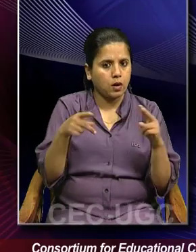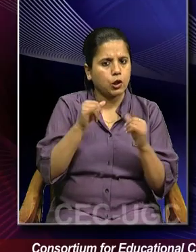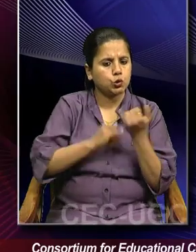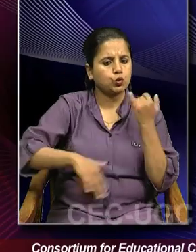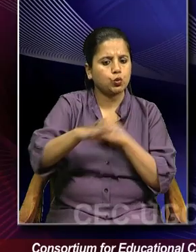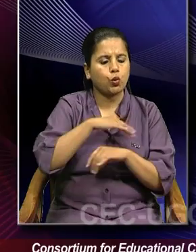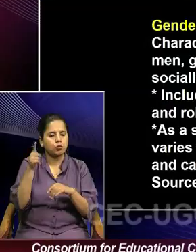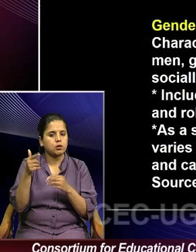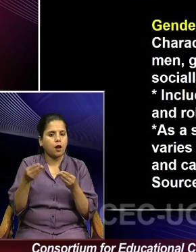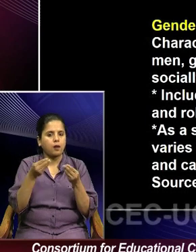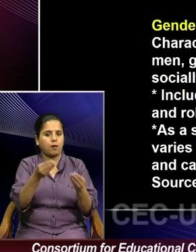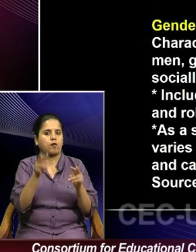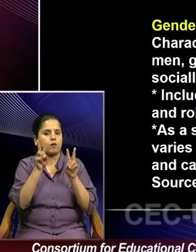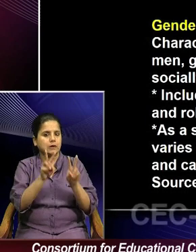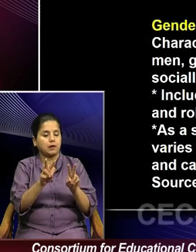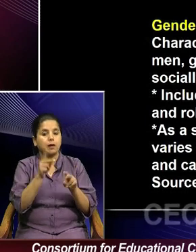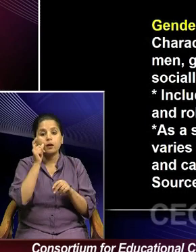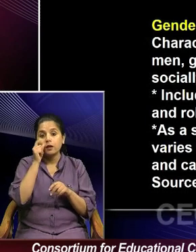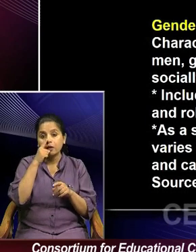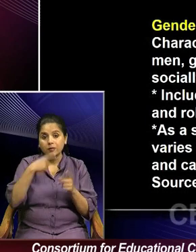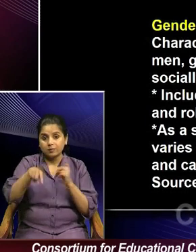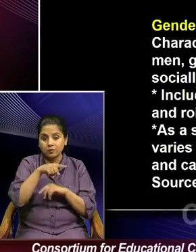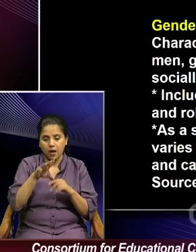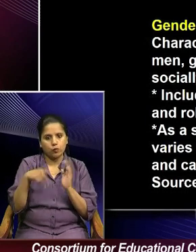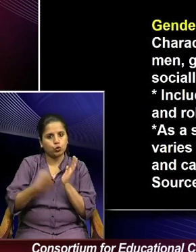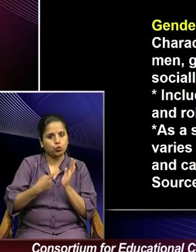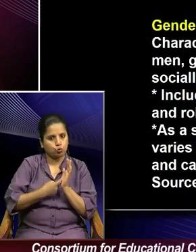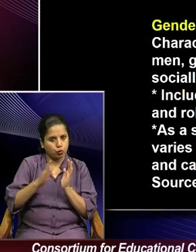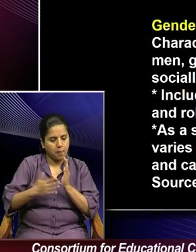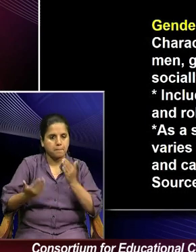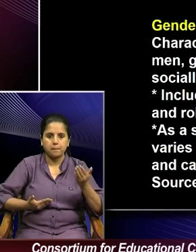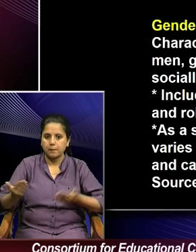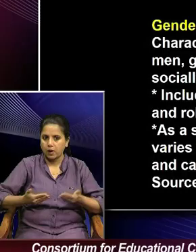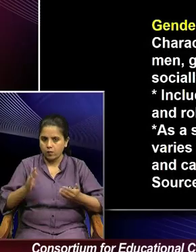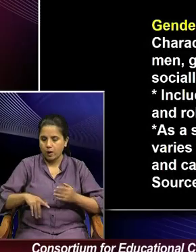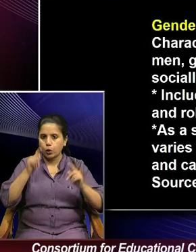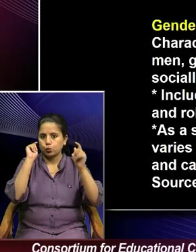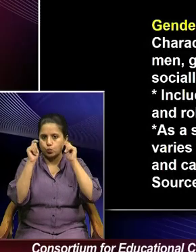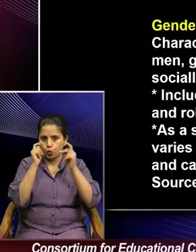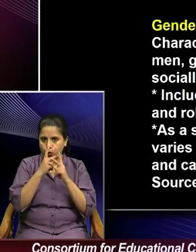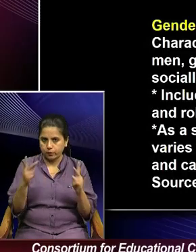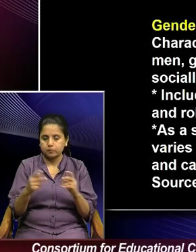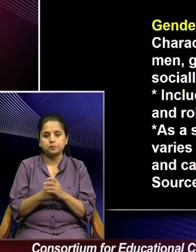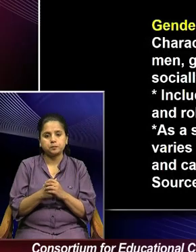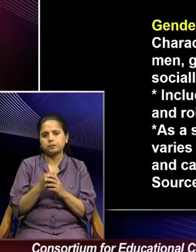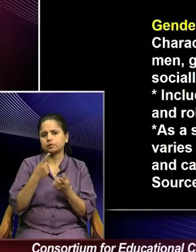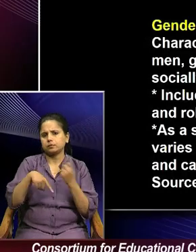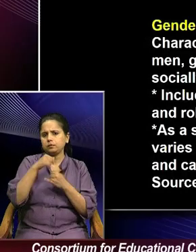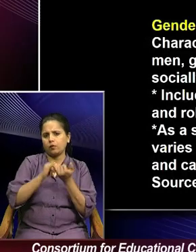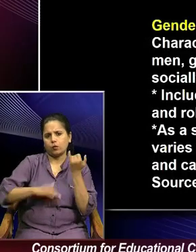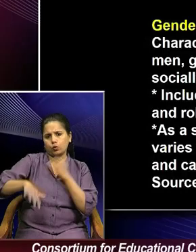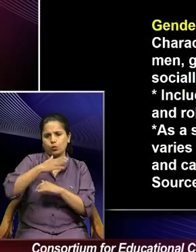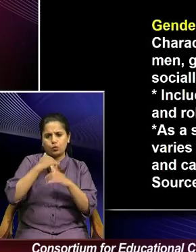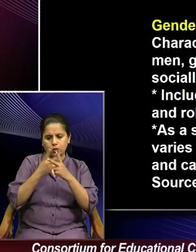constructed. Gender includes norms, behaviors and roles. As a social